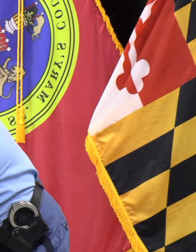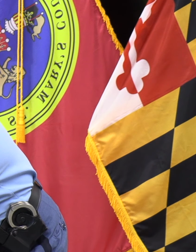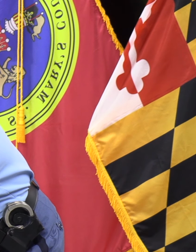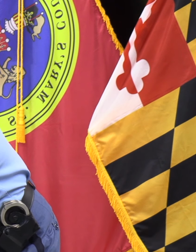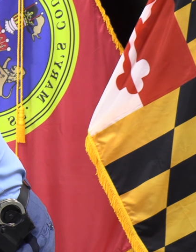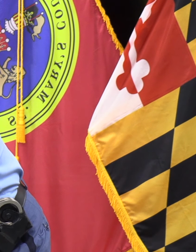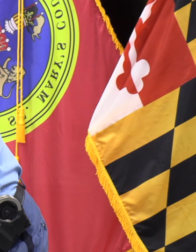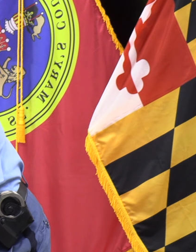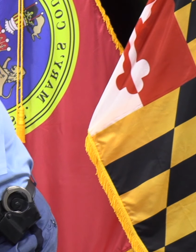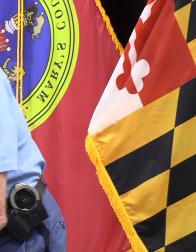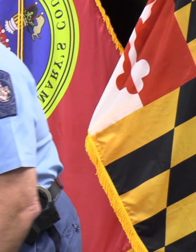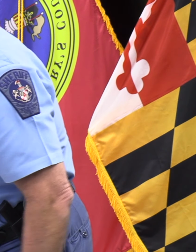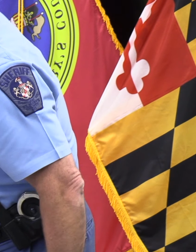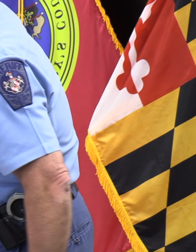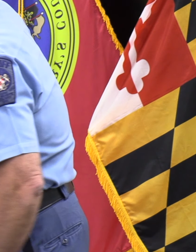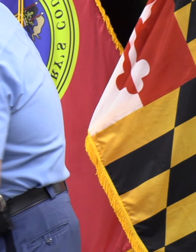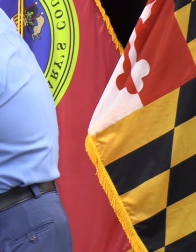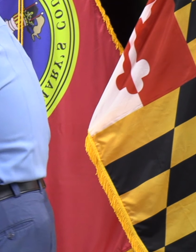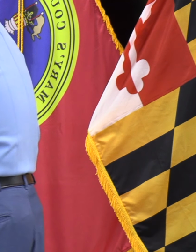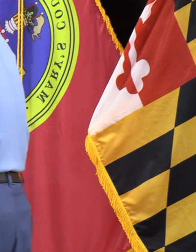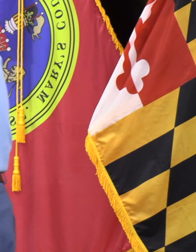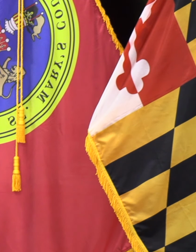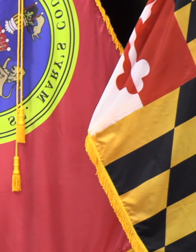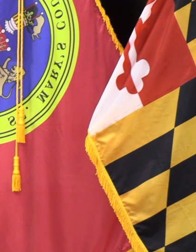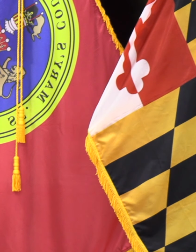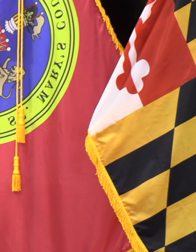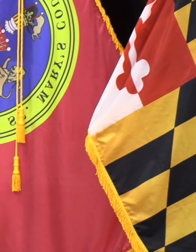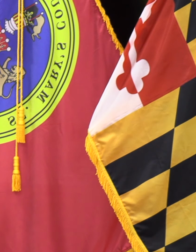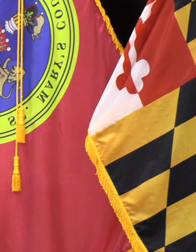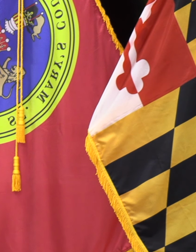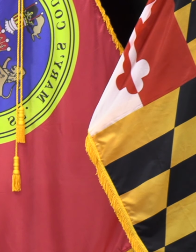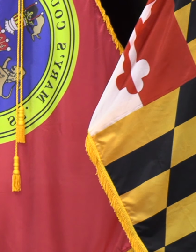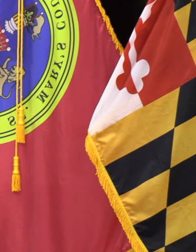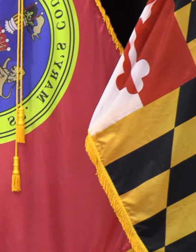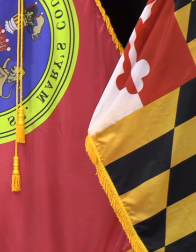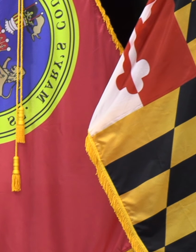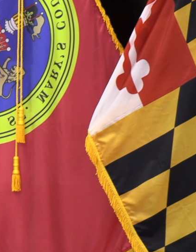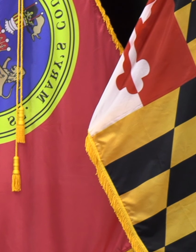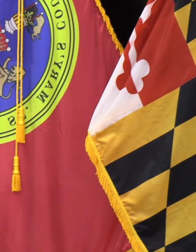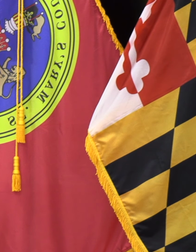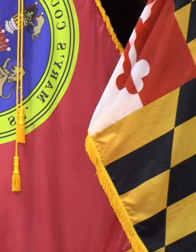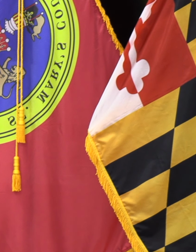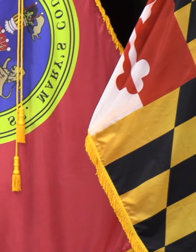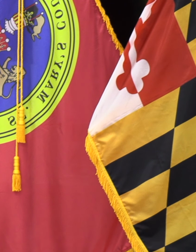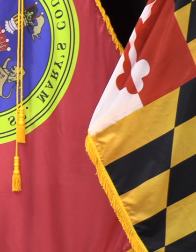Thank you. Thank you. Thank you.